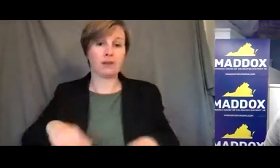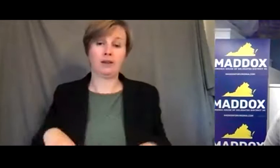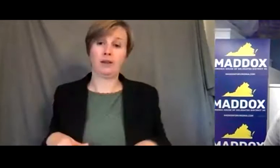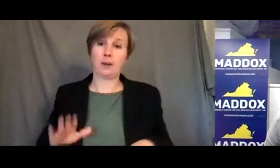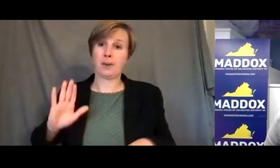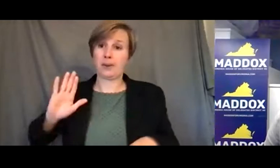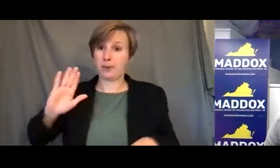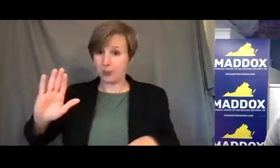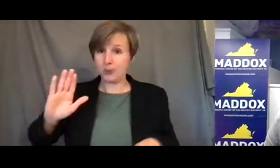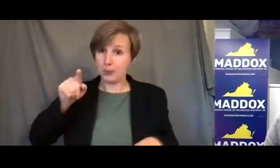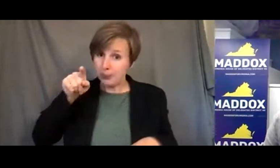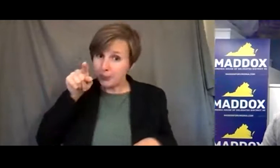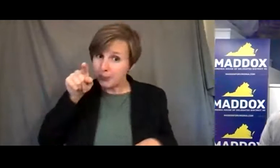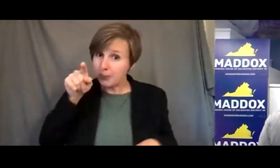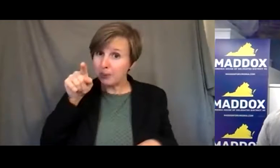you're a real